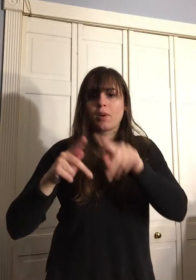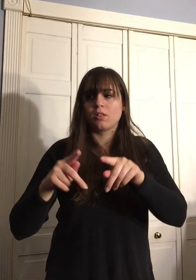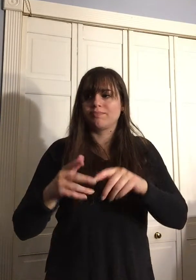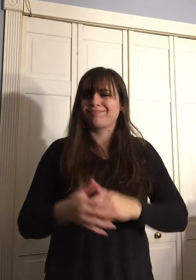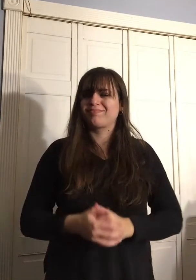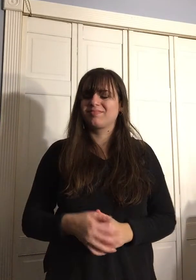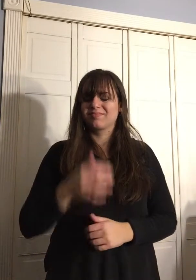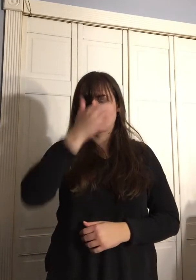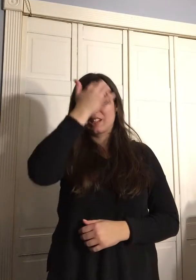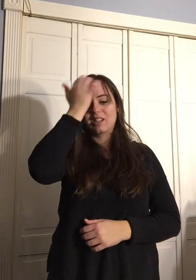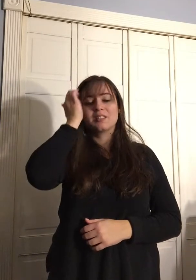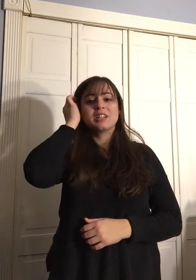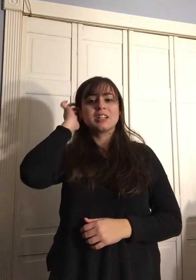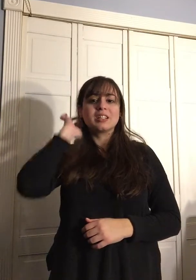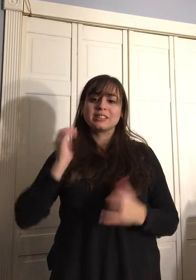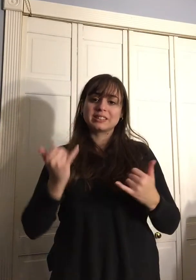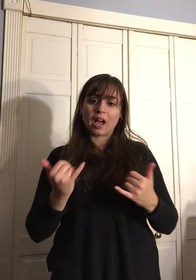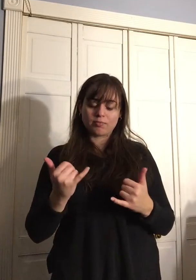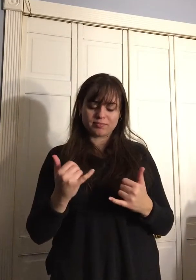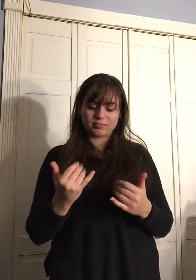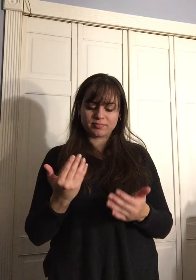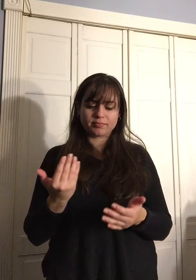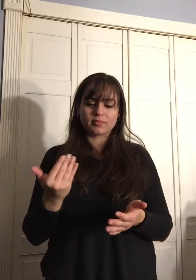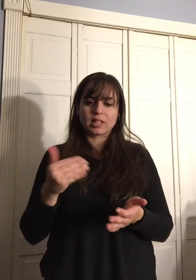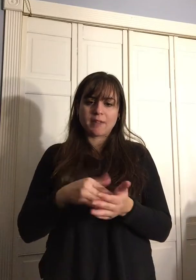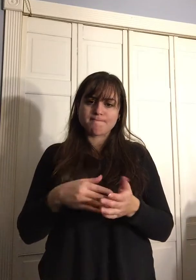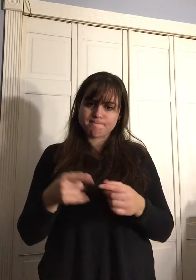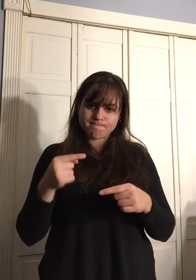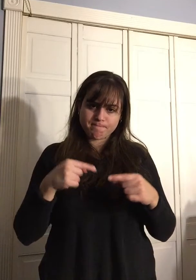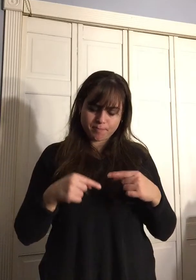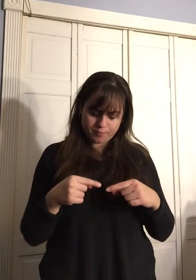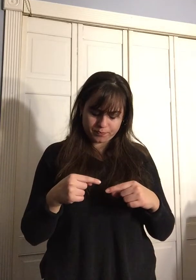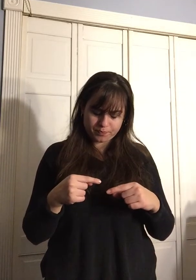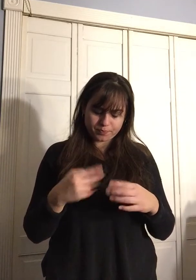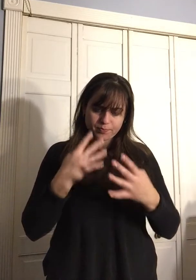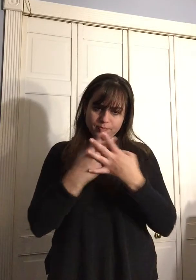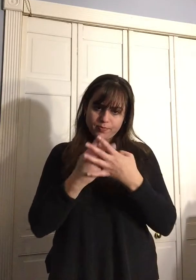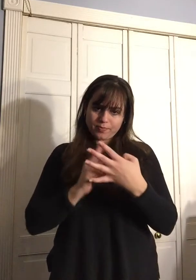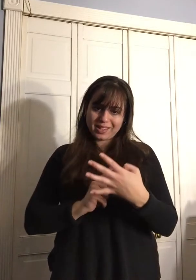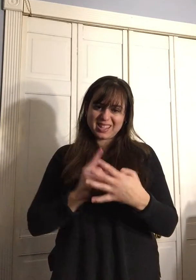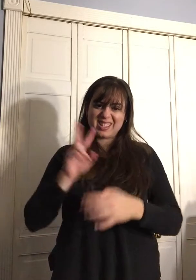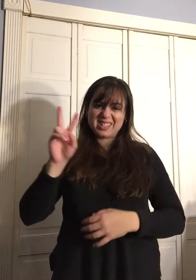the people of North Korea became equated with the North Korean government.